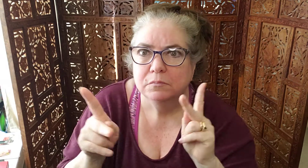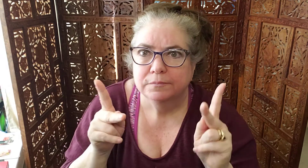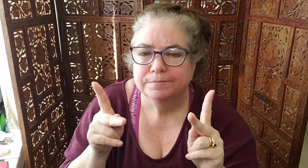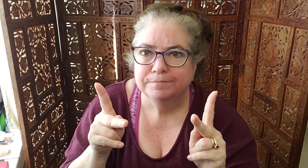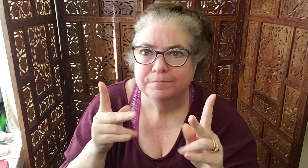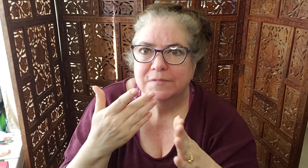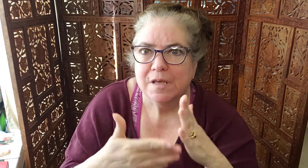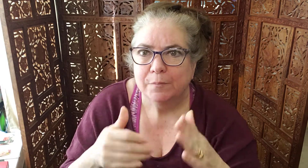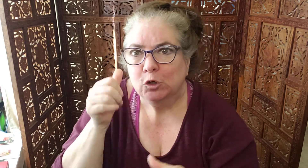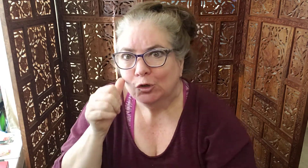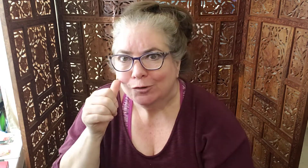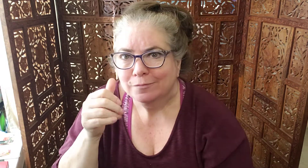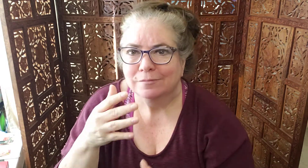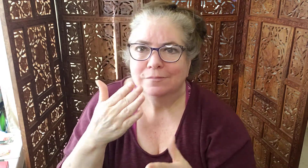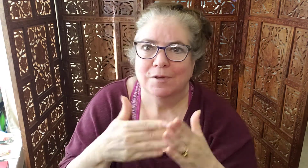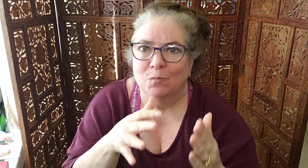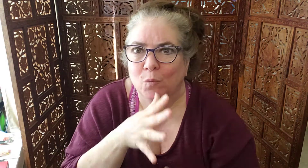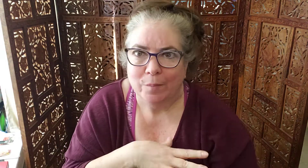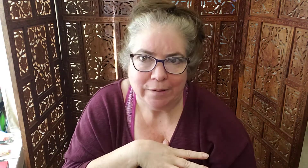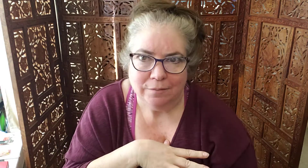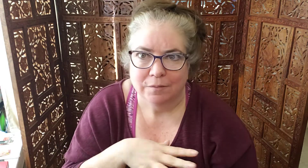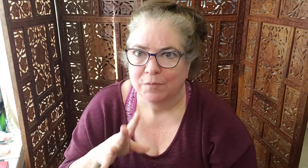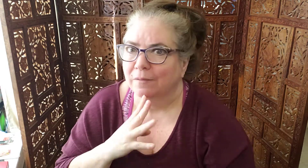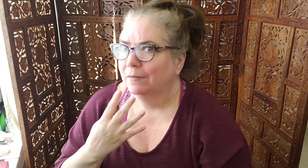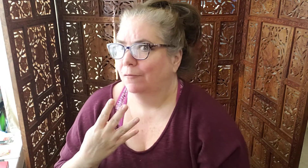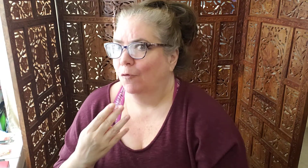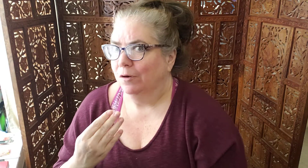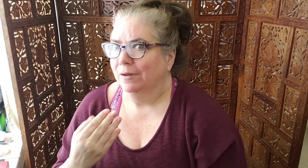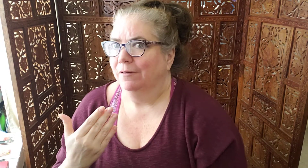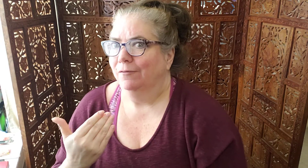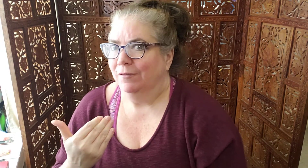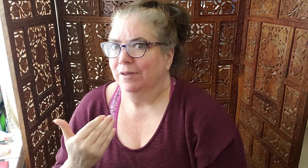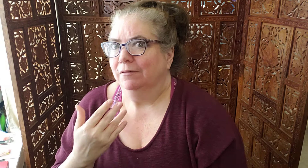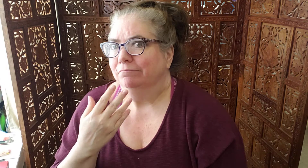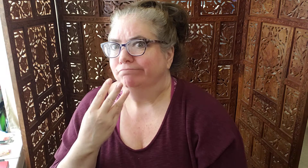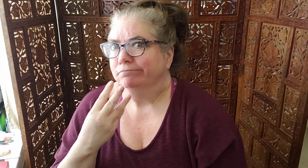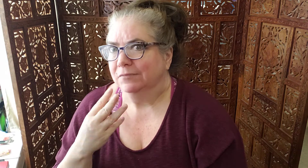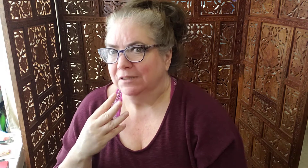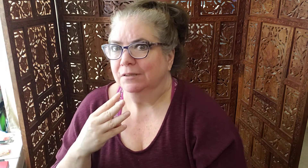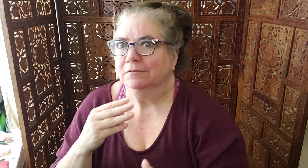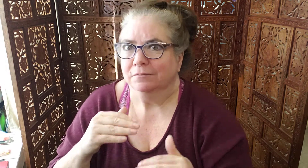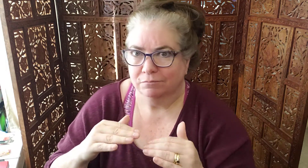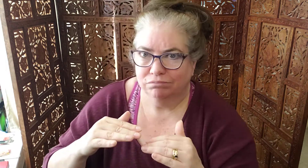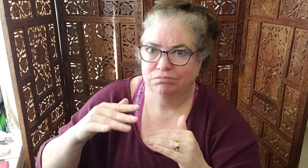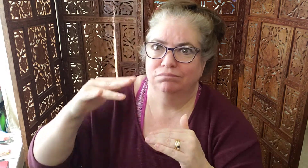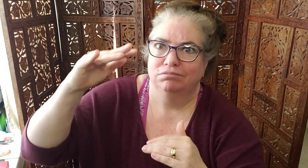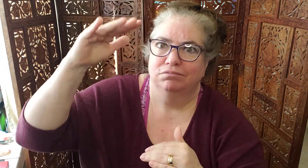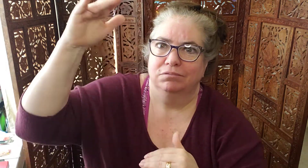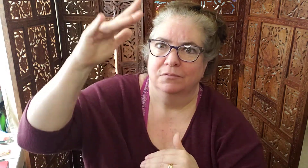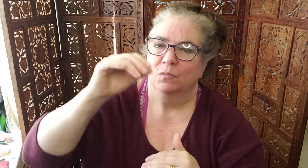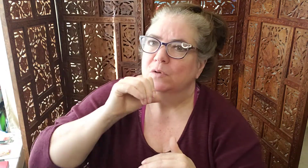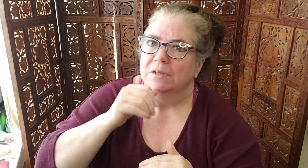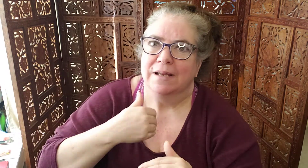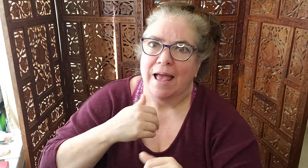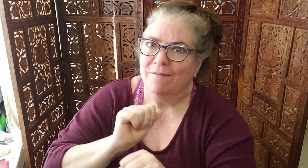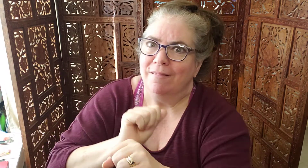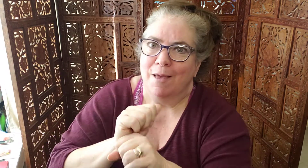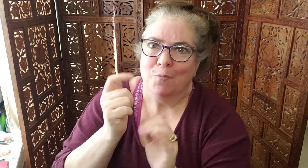women, they started at 14, 15, 16. We didn't have the labor laws back then that we do now.